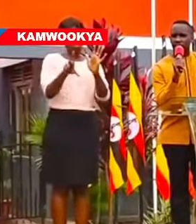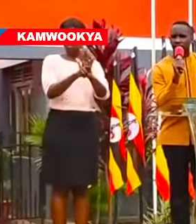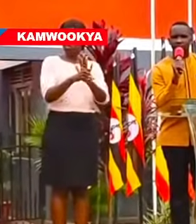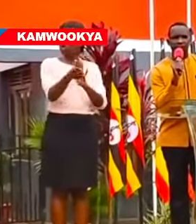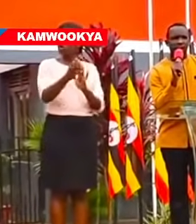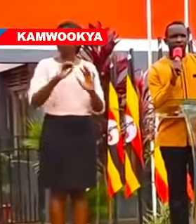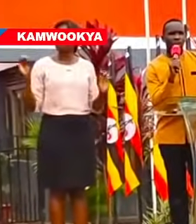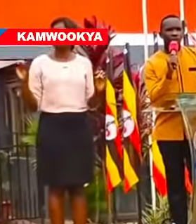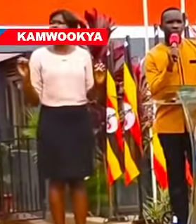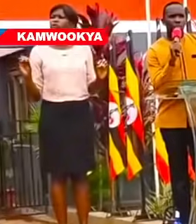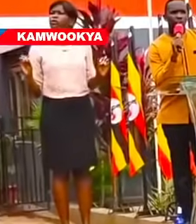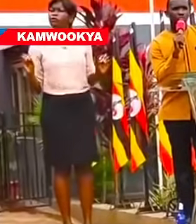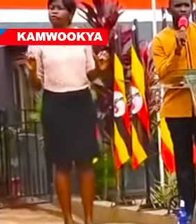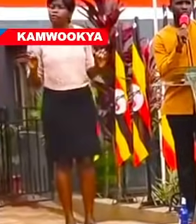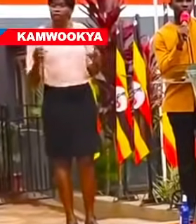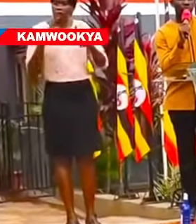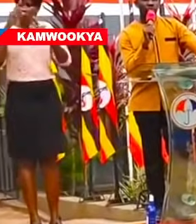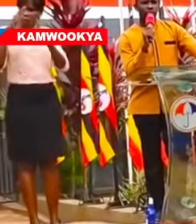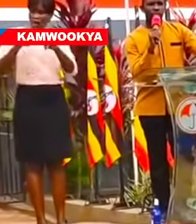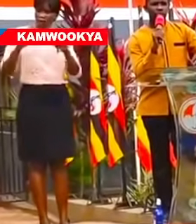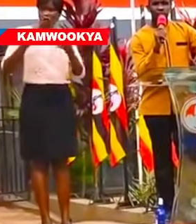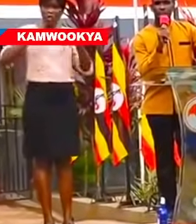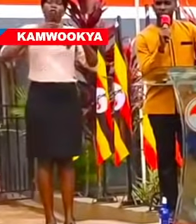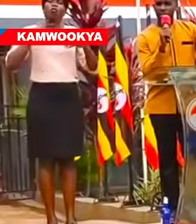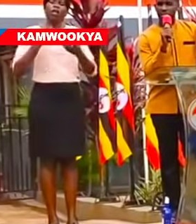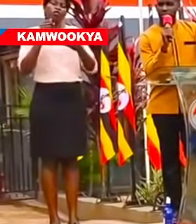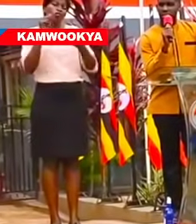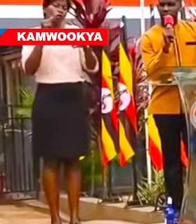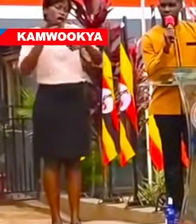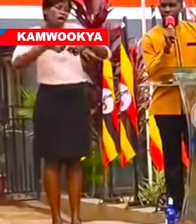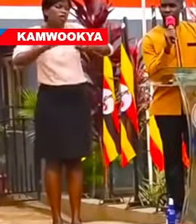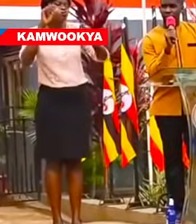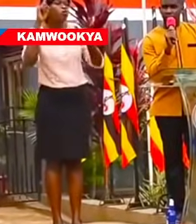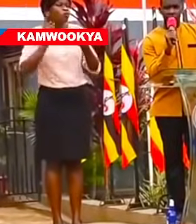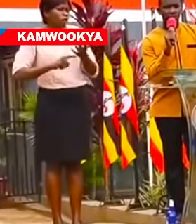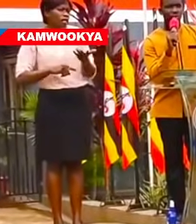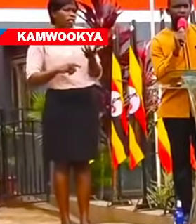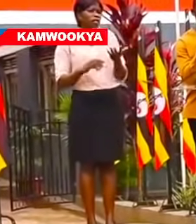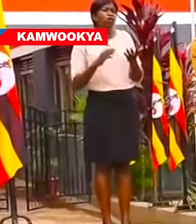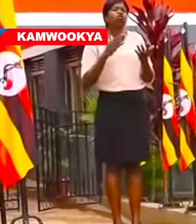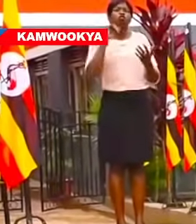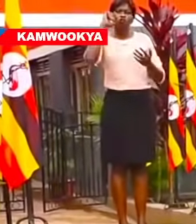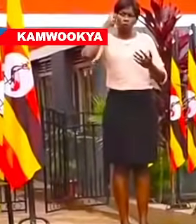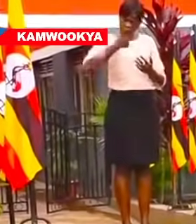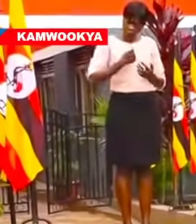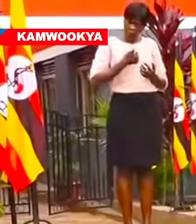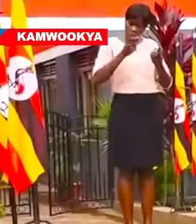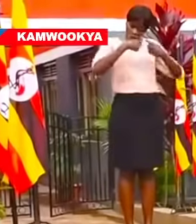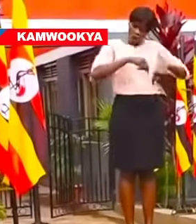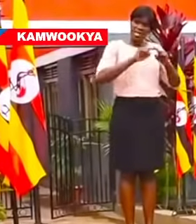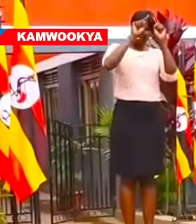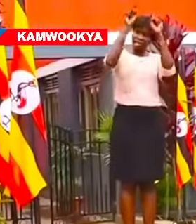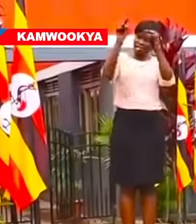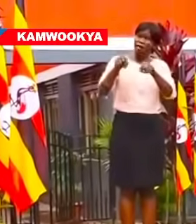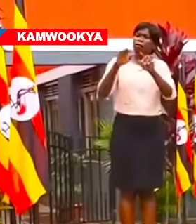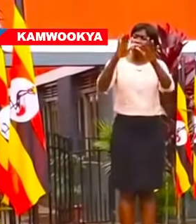that. What we want to do is get to Parliament tomorrow and engage with the Speaker on the